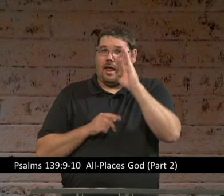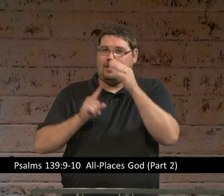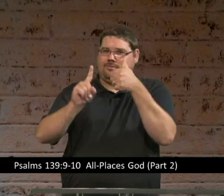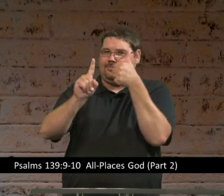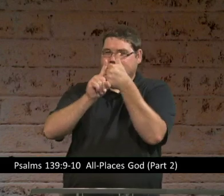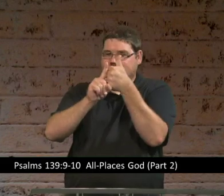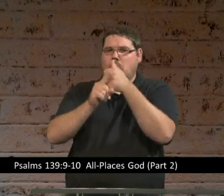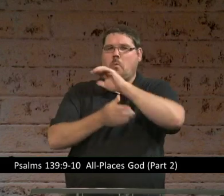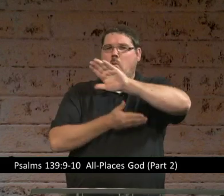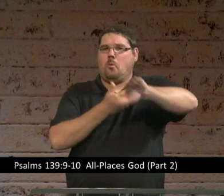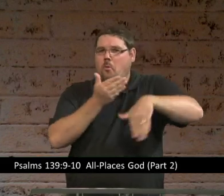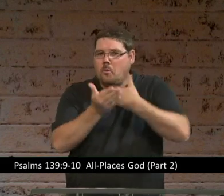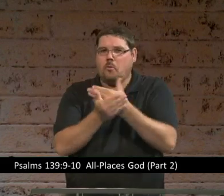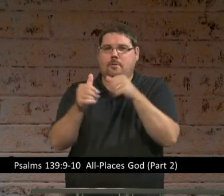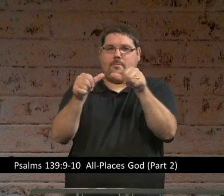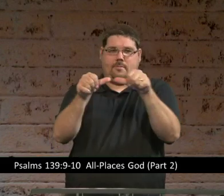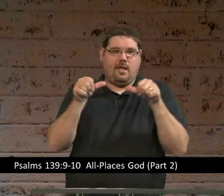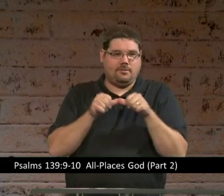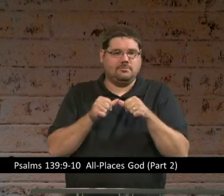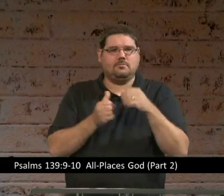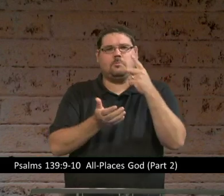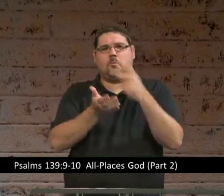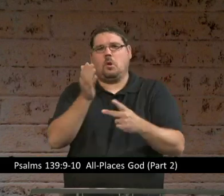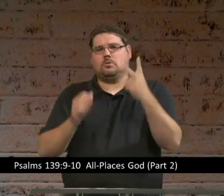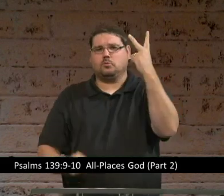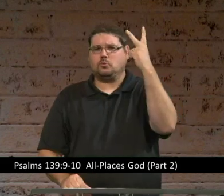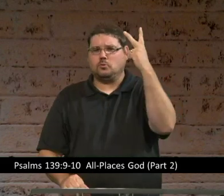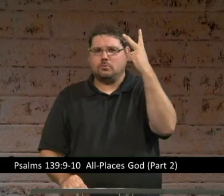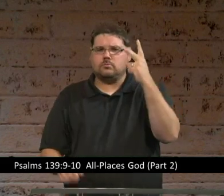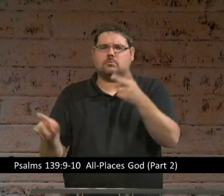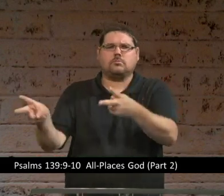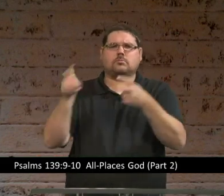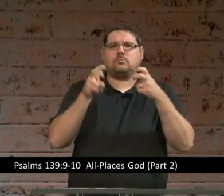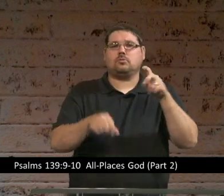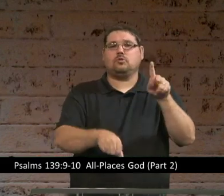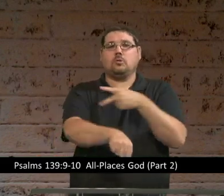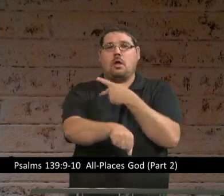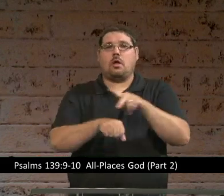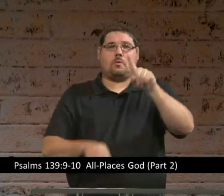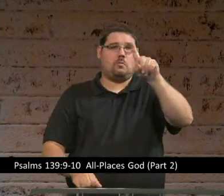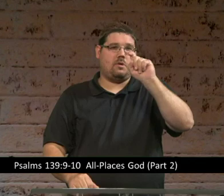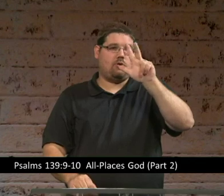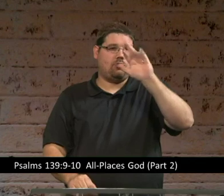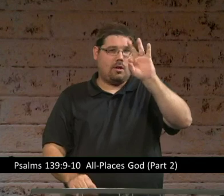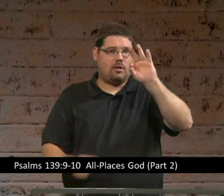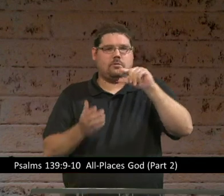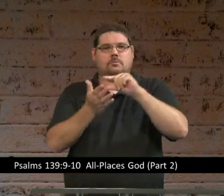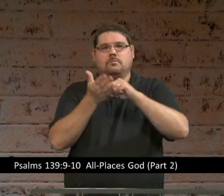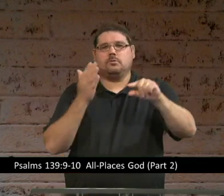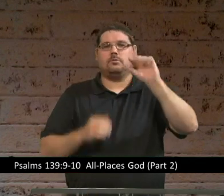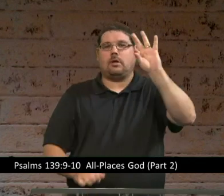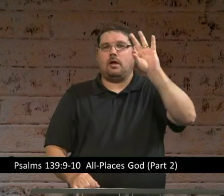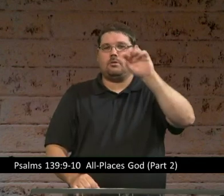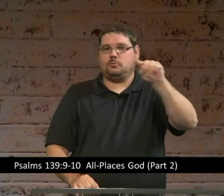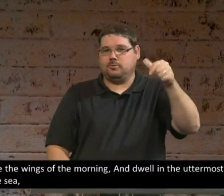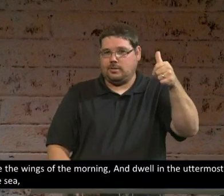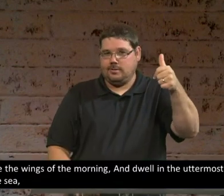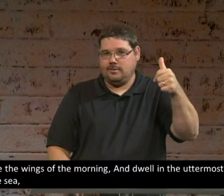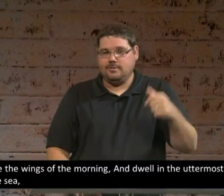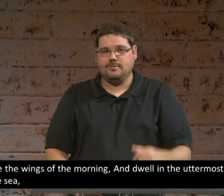Today's theme is that God is in all places. Now this is part 2 from Psalm chapter 139, verses